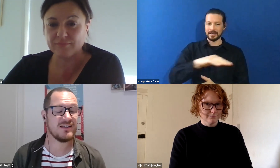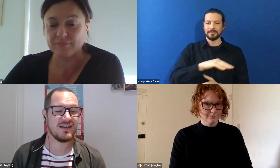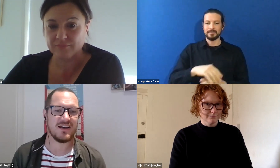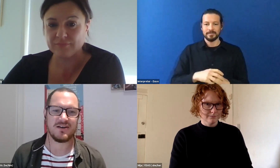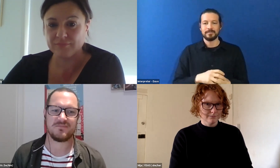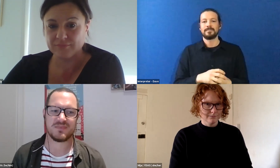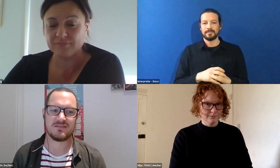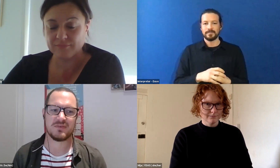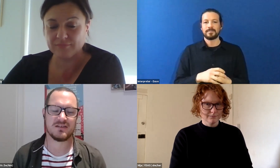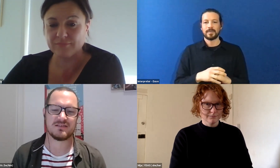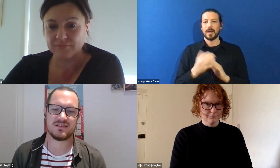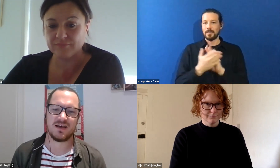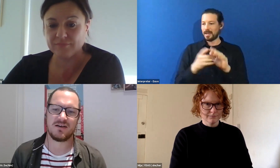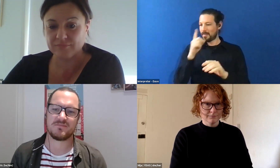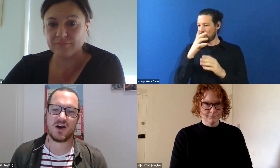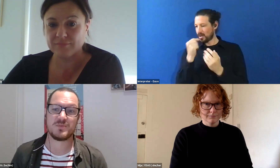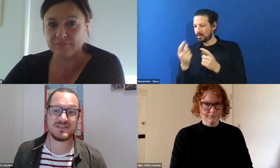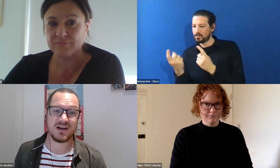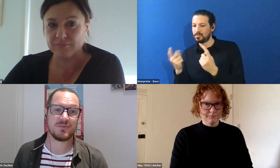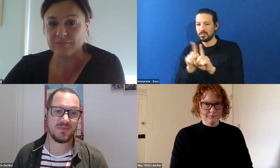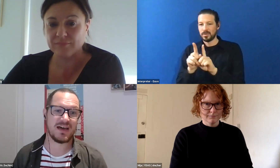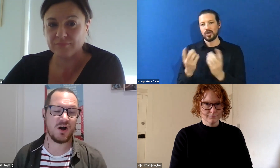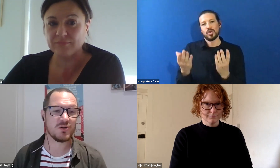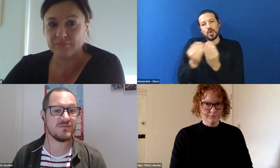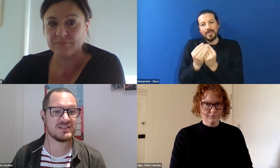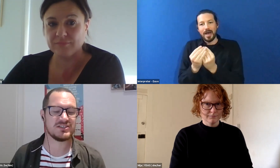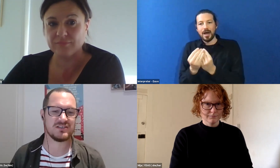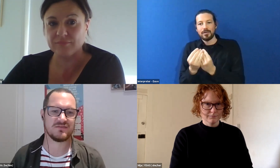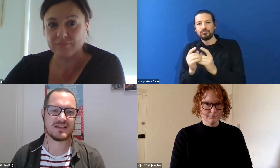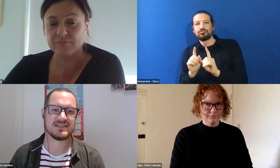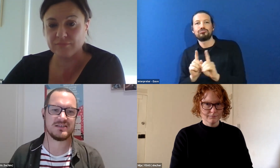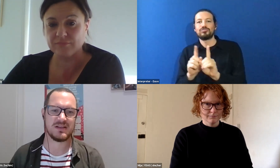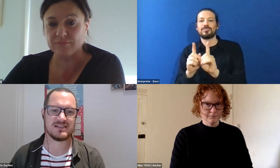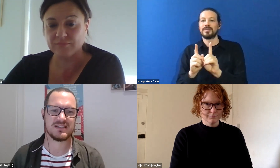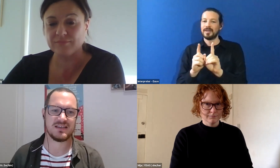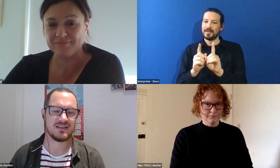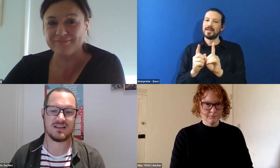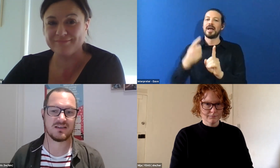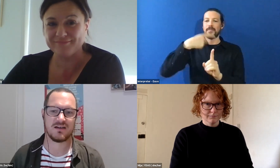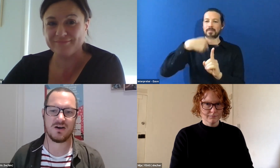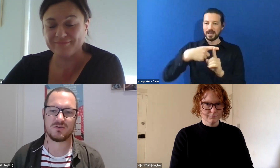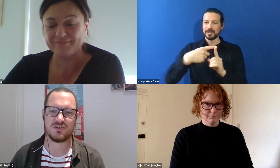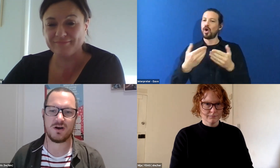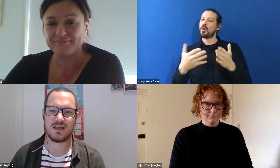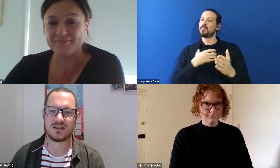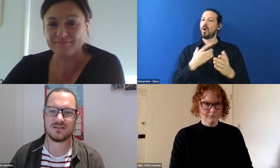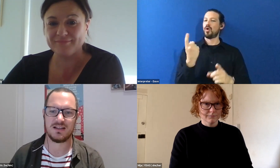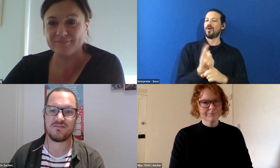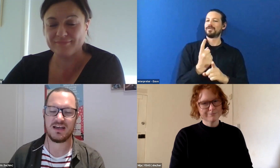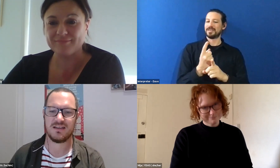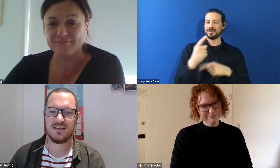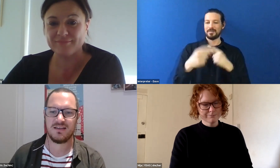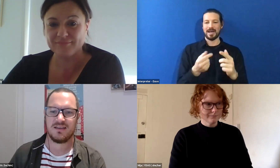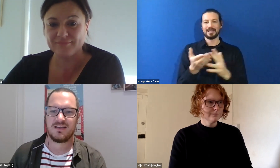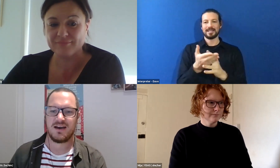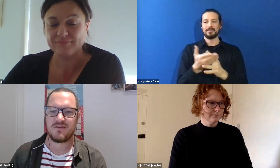together, and opens up that whole conversation of accessibility in a whole new way. I love